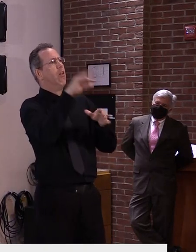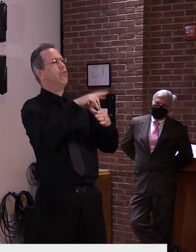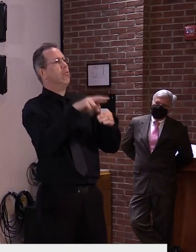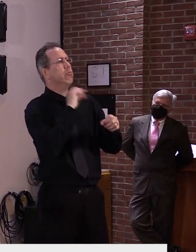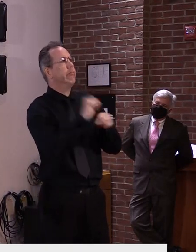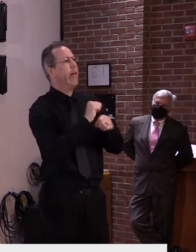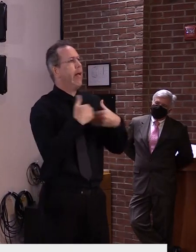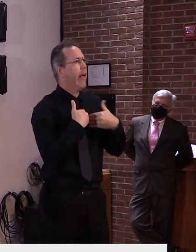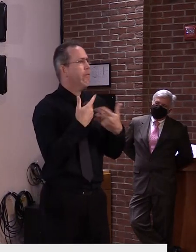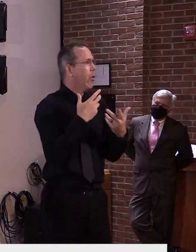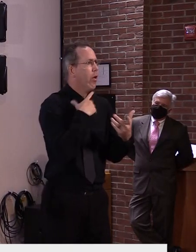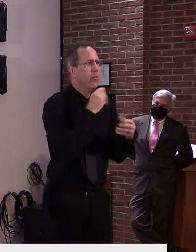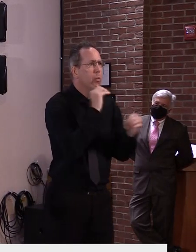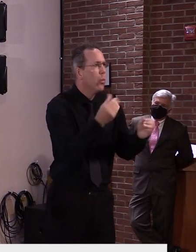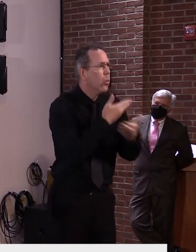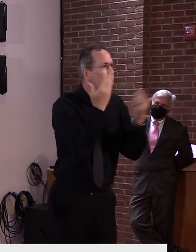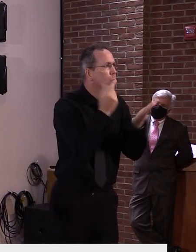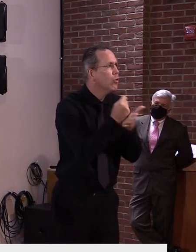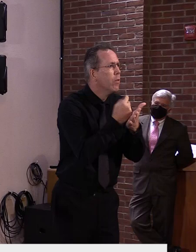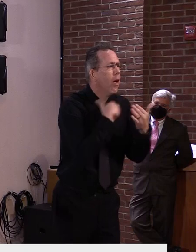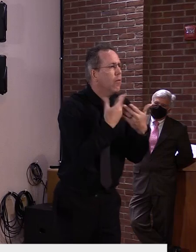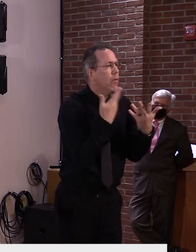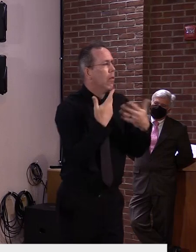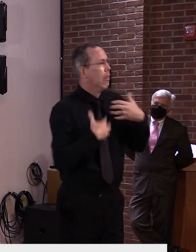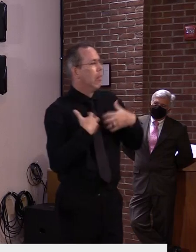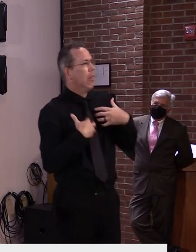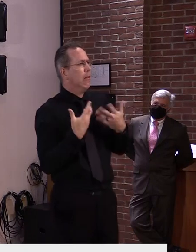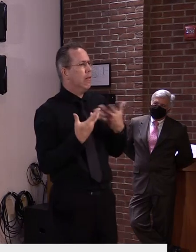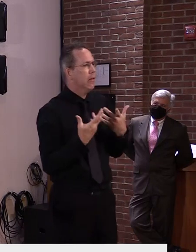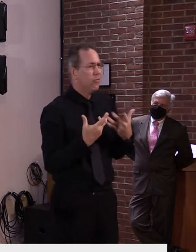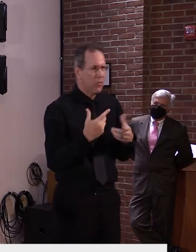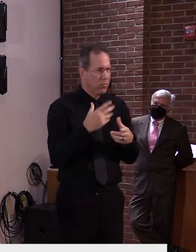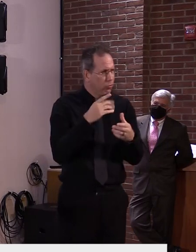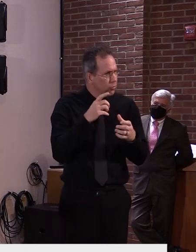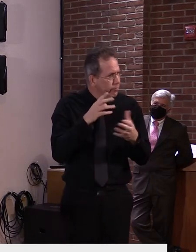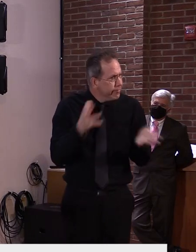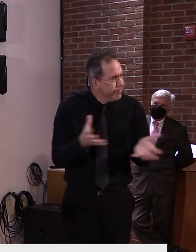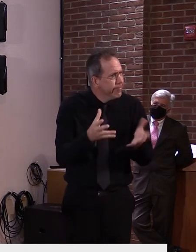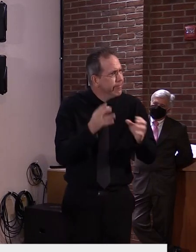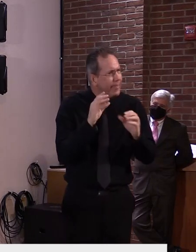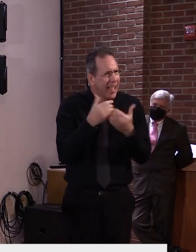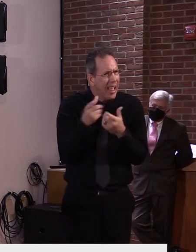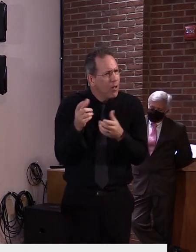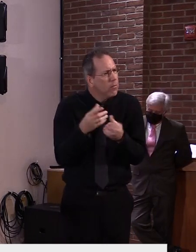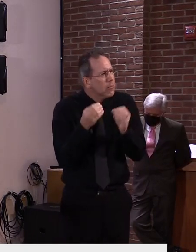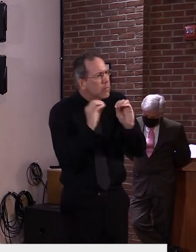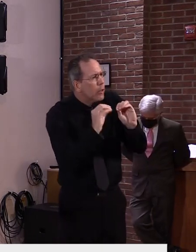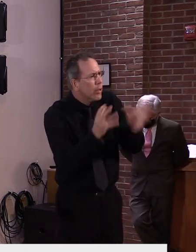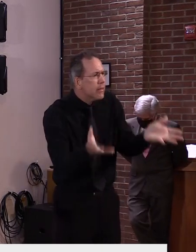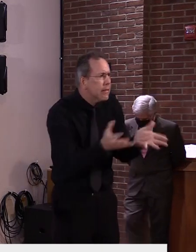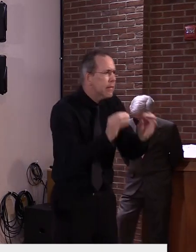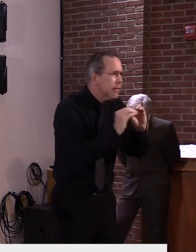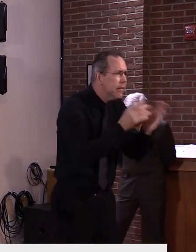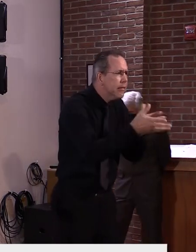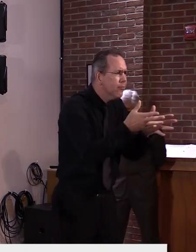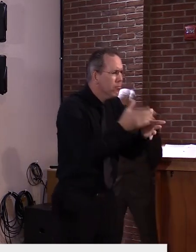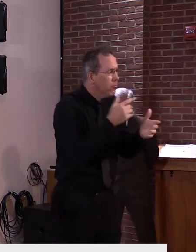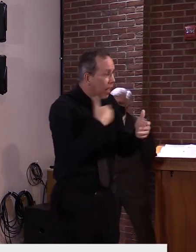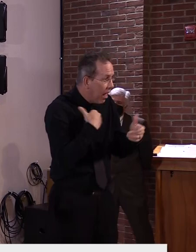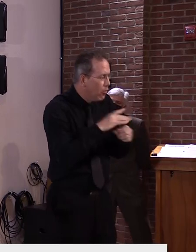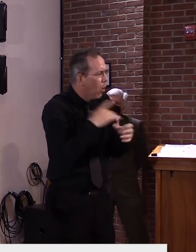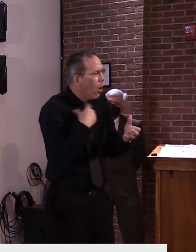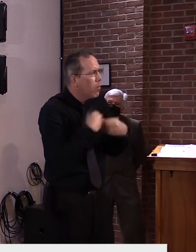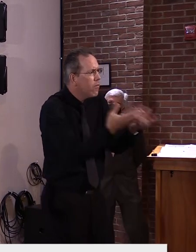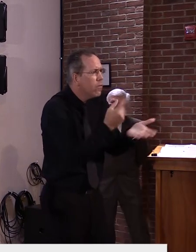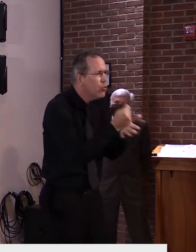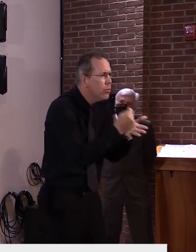is 100% certain. But on the other hand, if you're thoughtful and you apply different tests and different rationales,